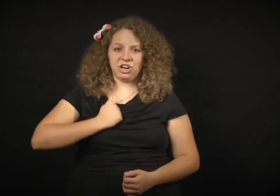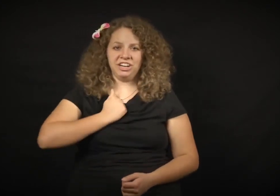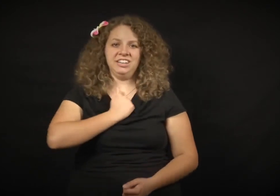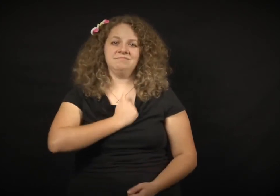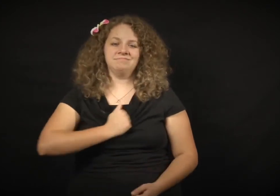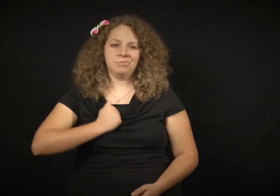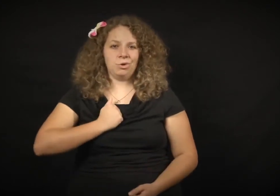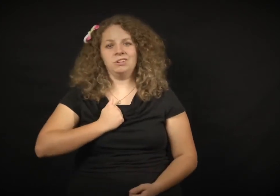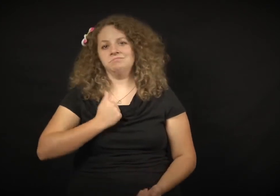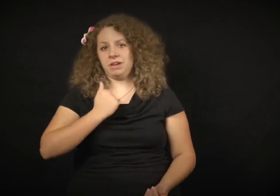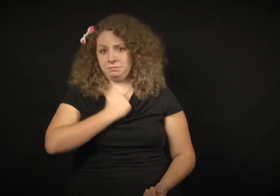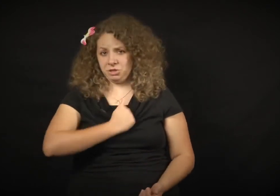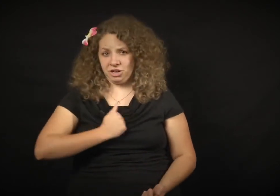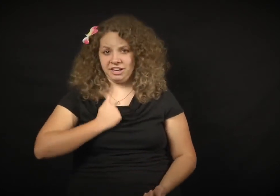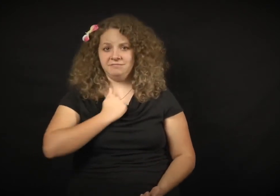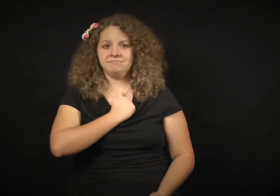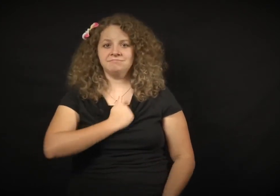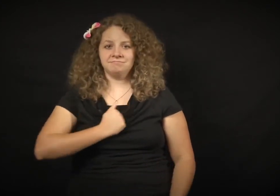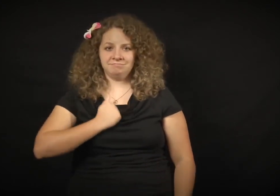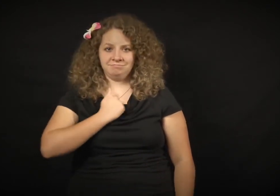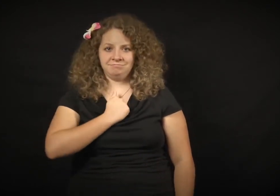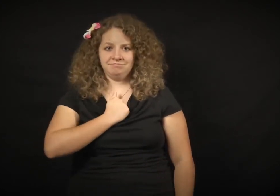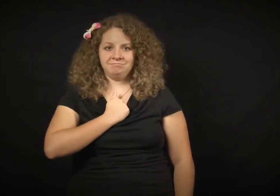Sorry. Or I'm sorry.